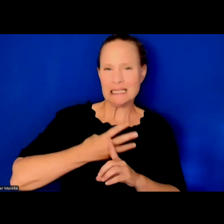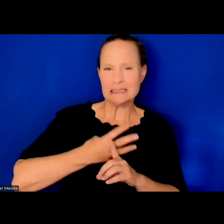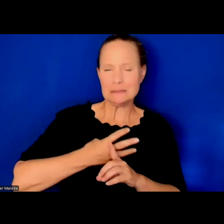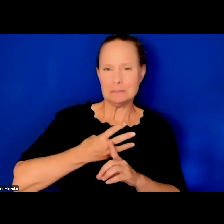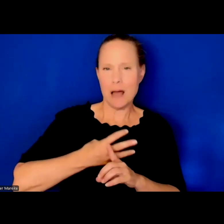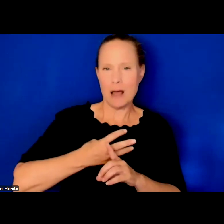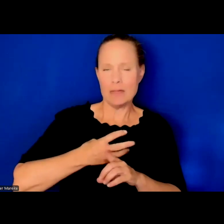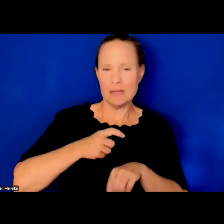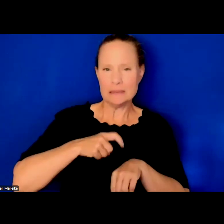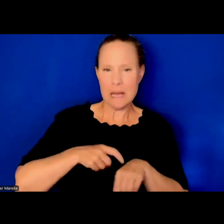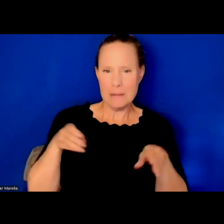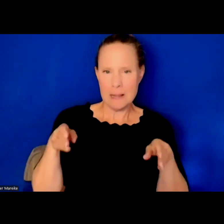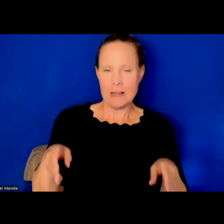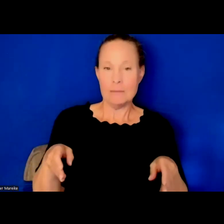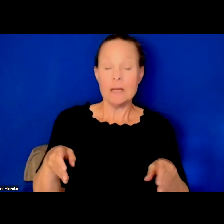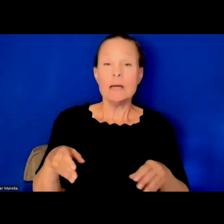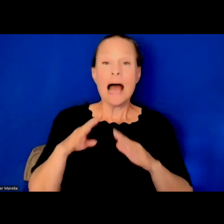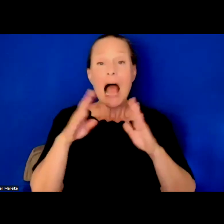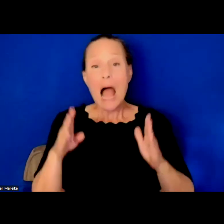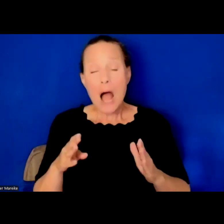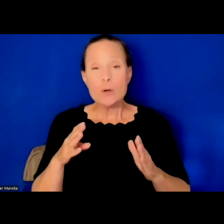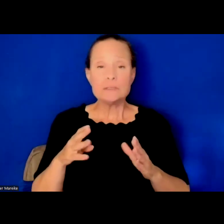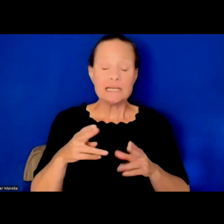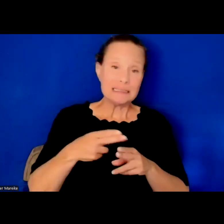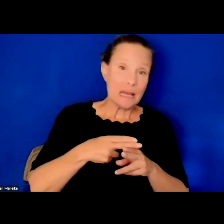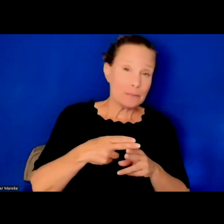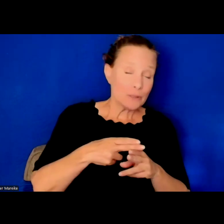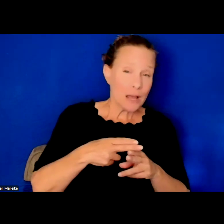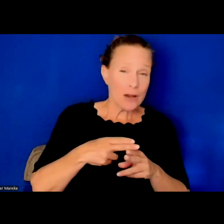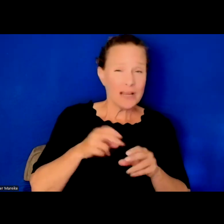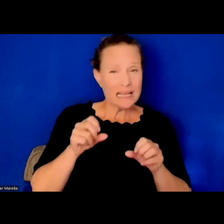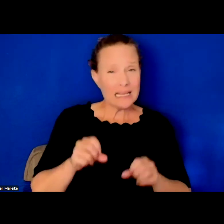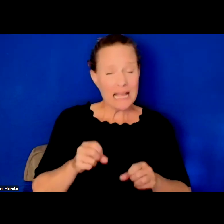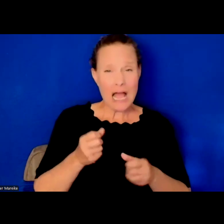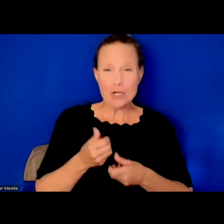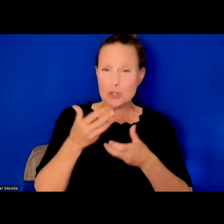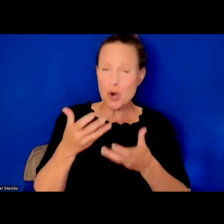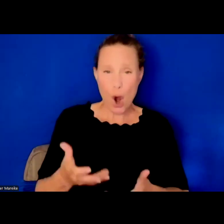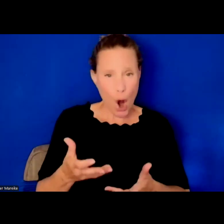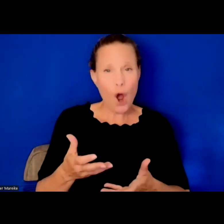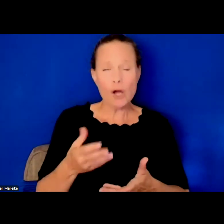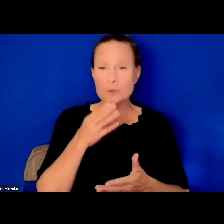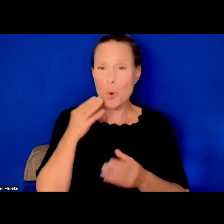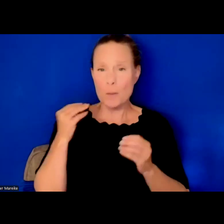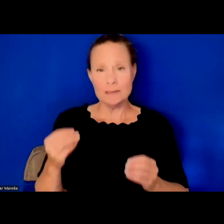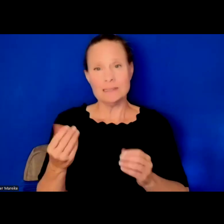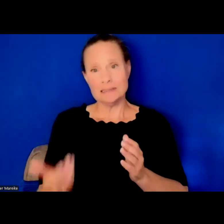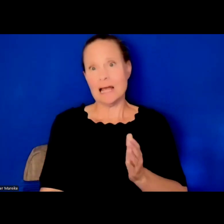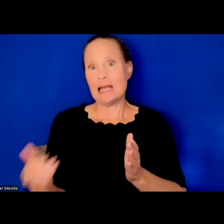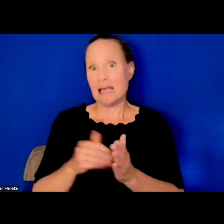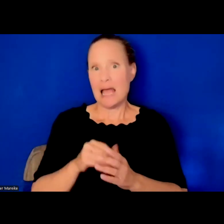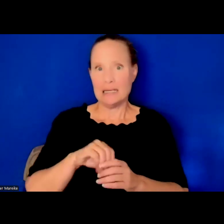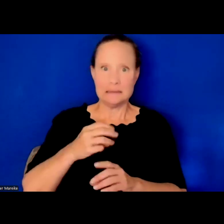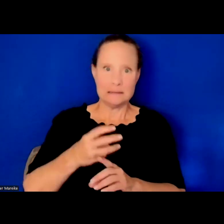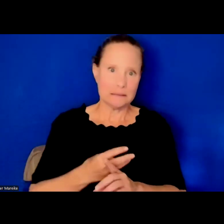Mm. So housing on a temporary basis creates the possibility of unstably housed or homeless all over again. Many of